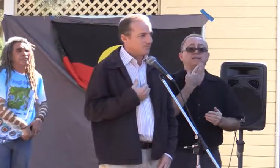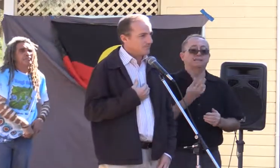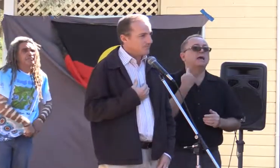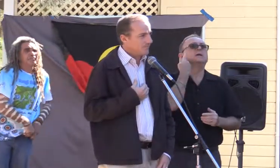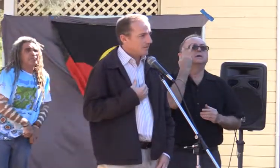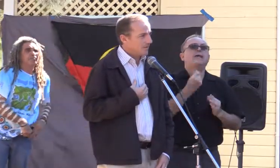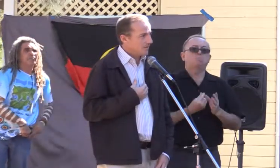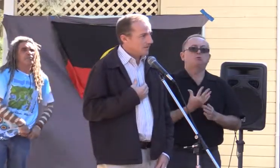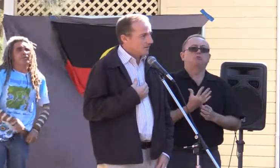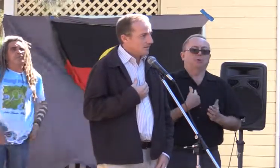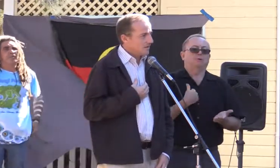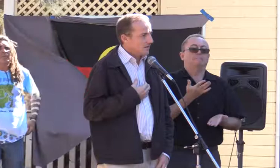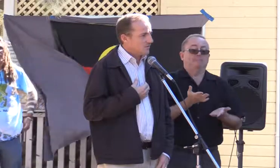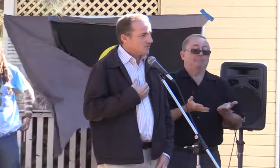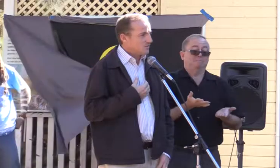really,